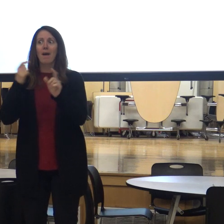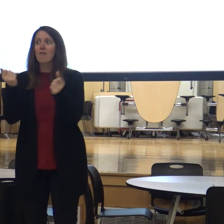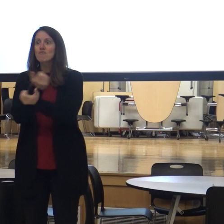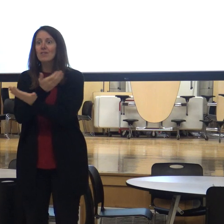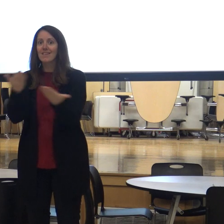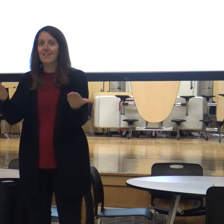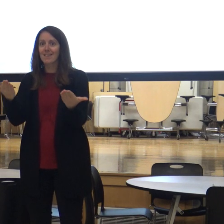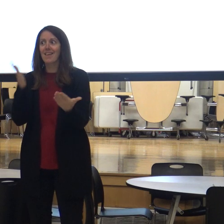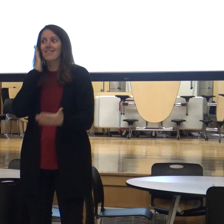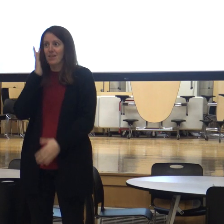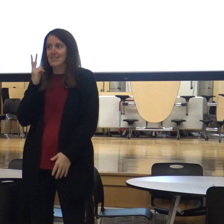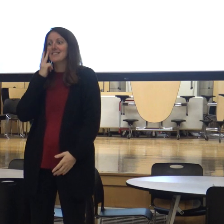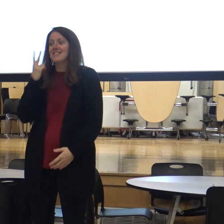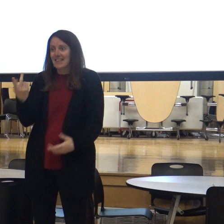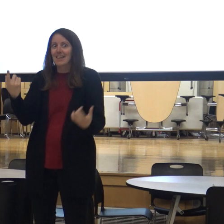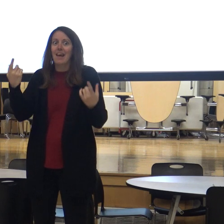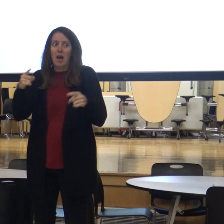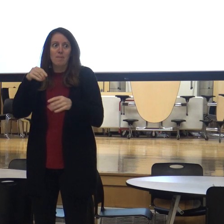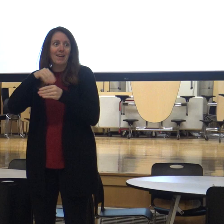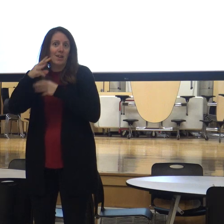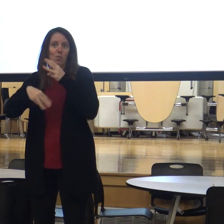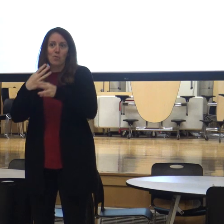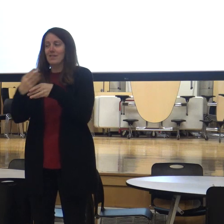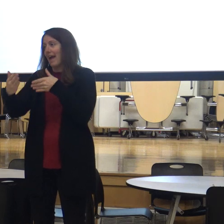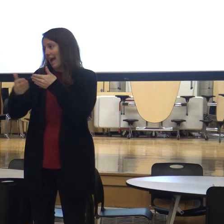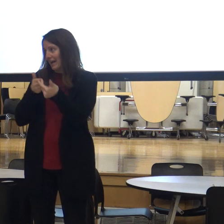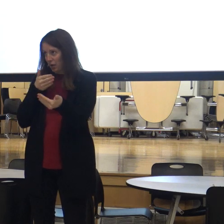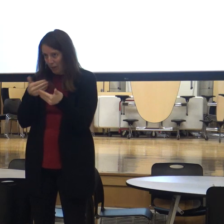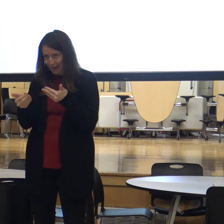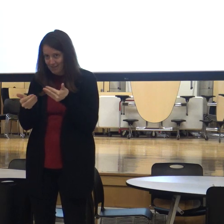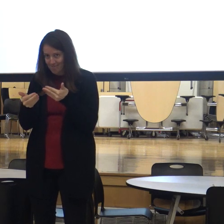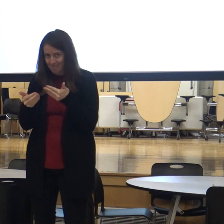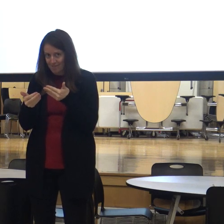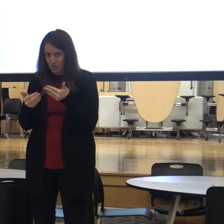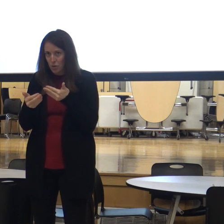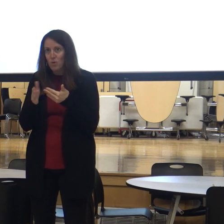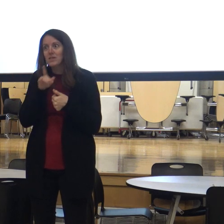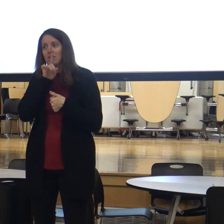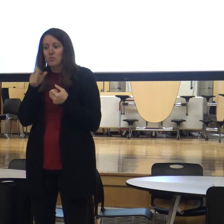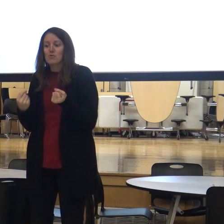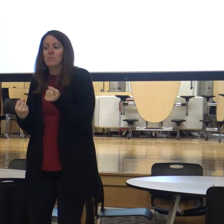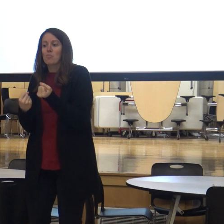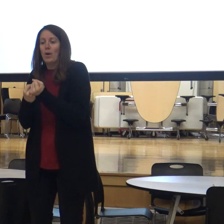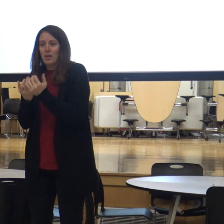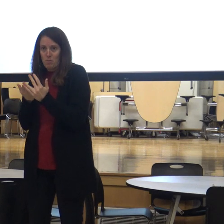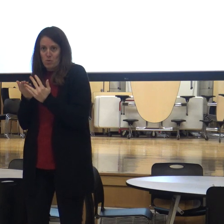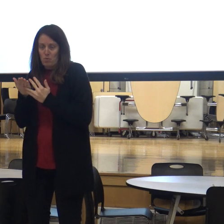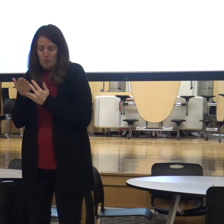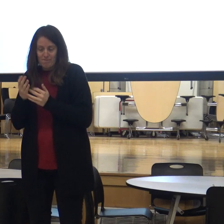these things in the world anyway. Let's help them get through it instead.